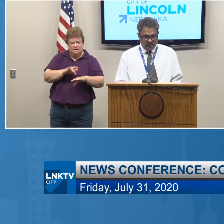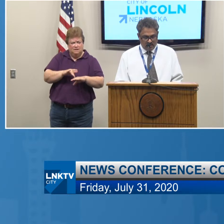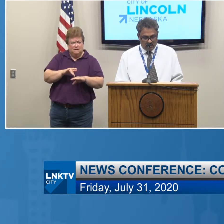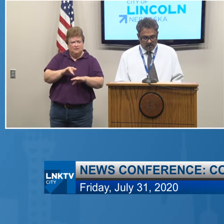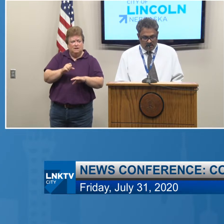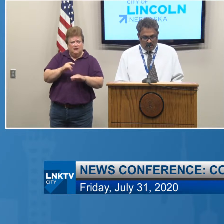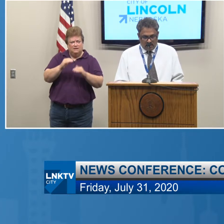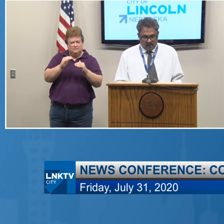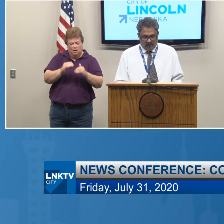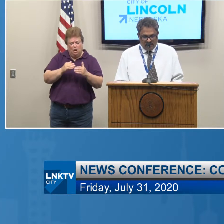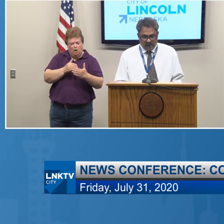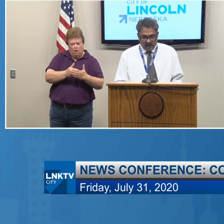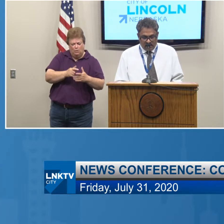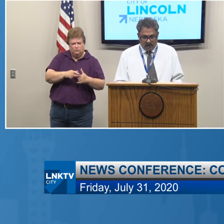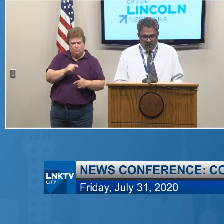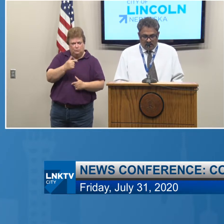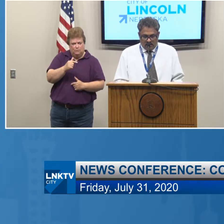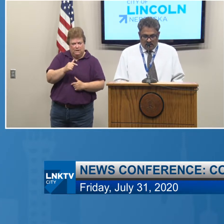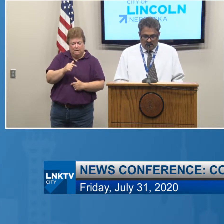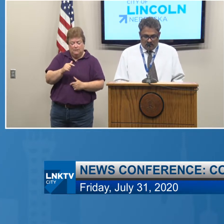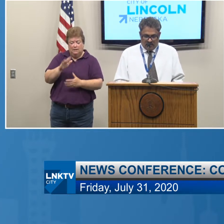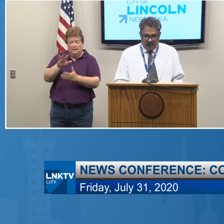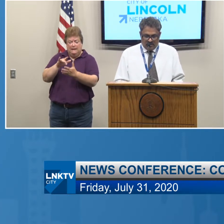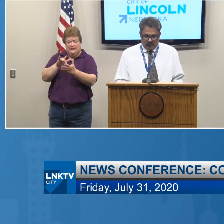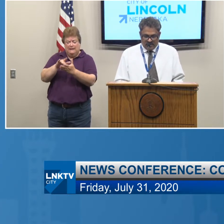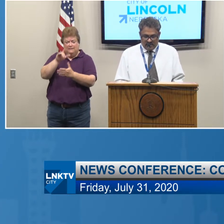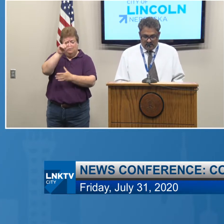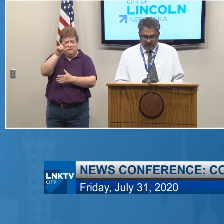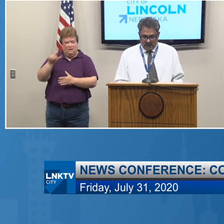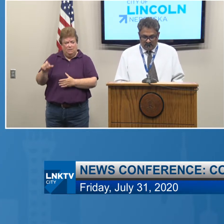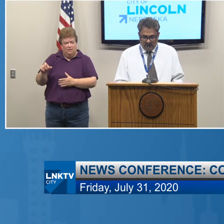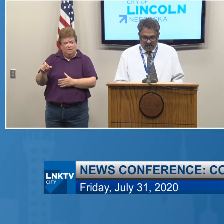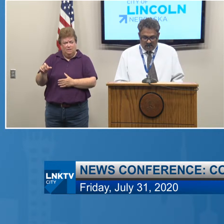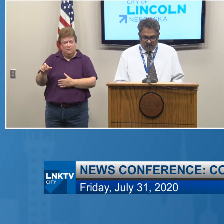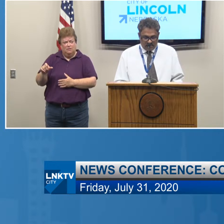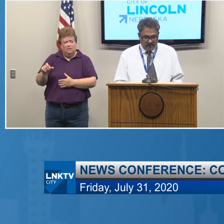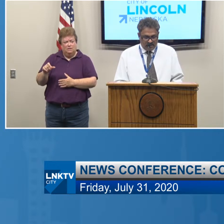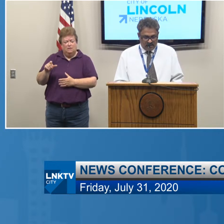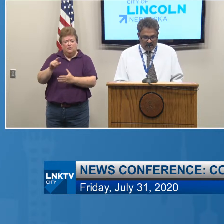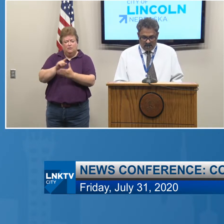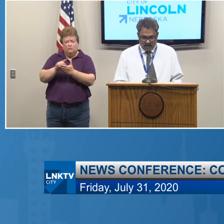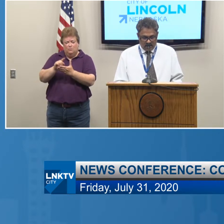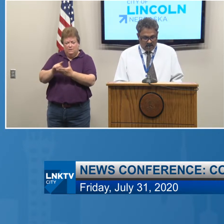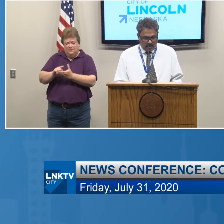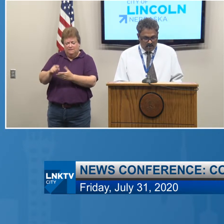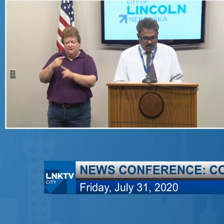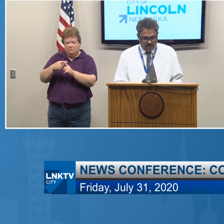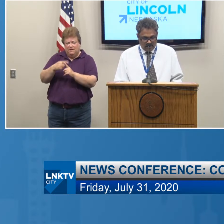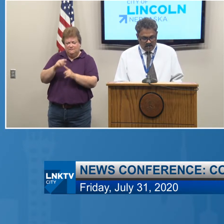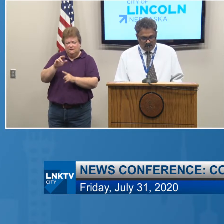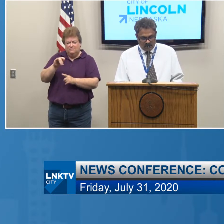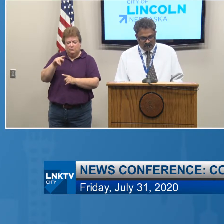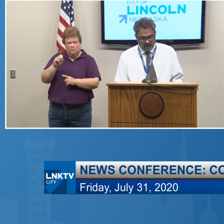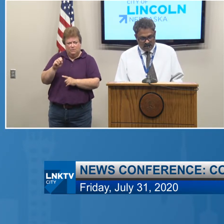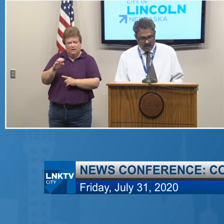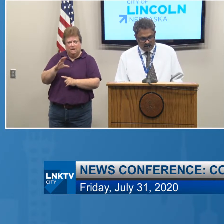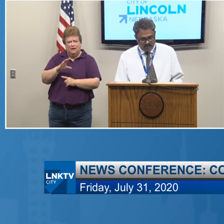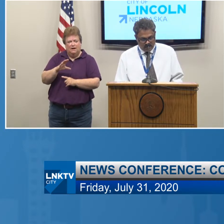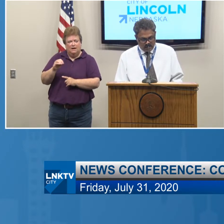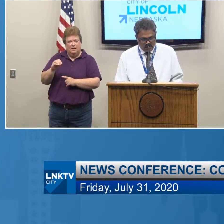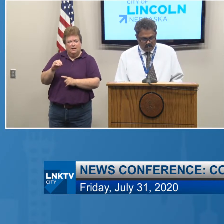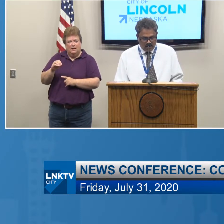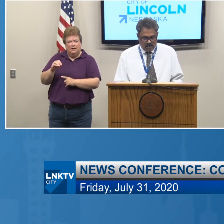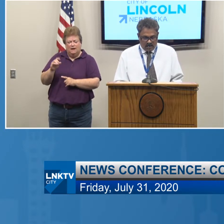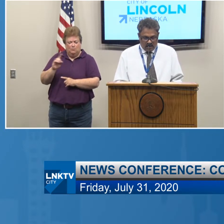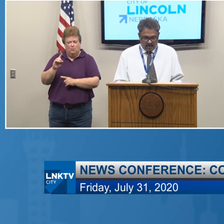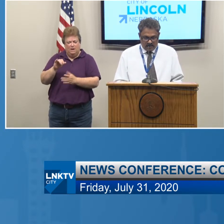to green. In the middle, the point represents the weekly positivity rate and where it was rated this